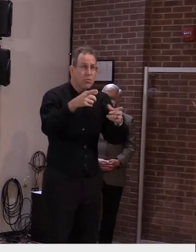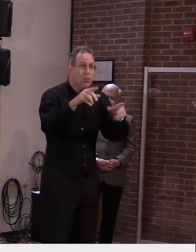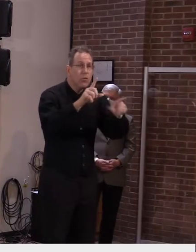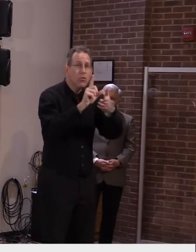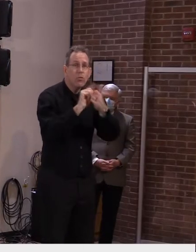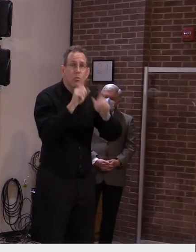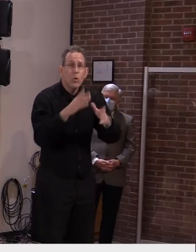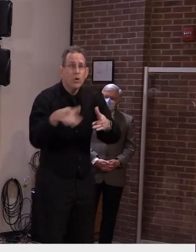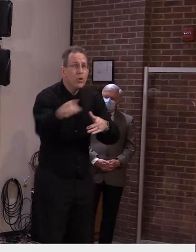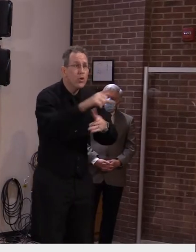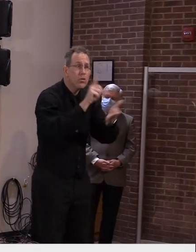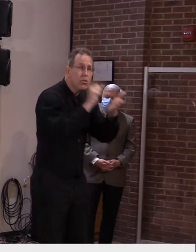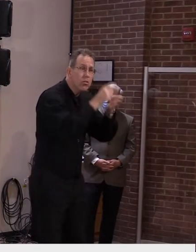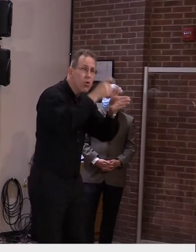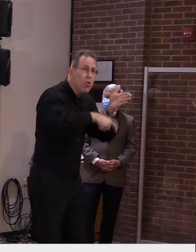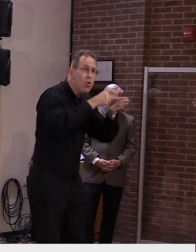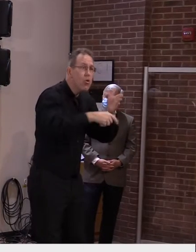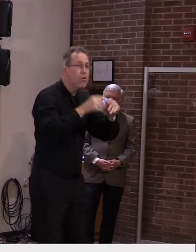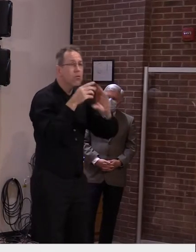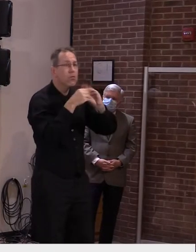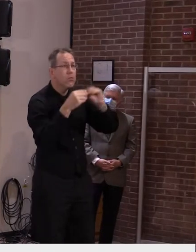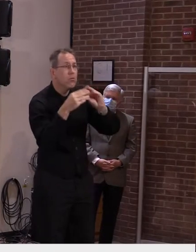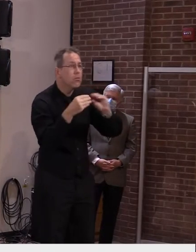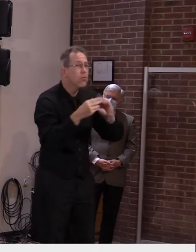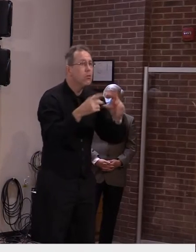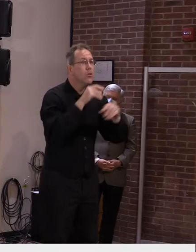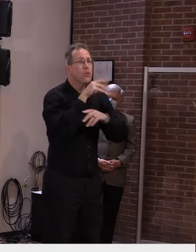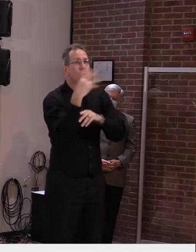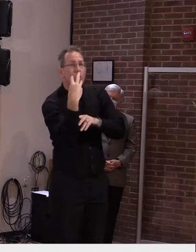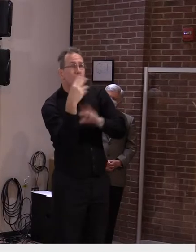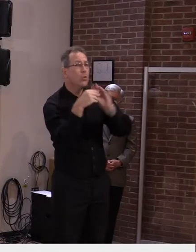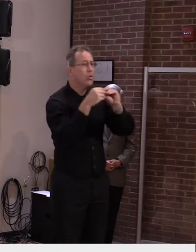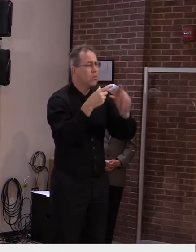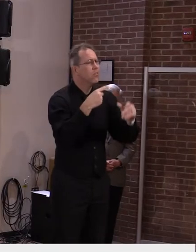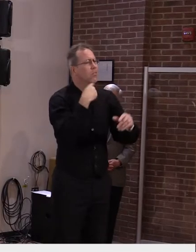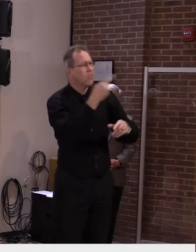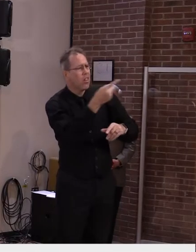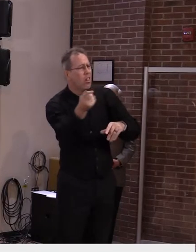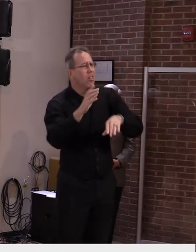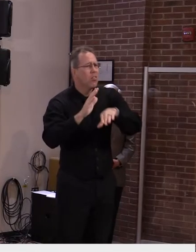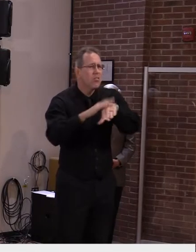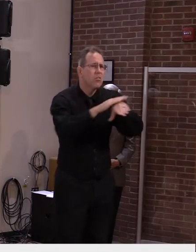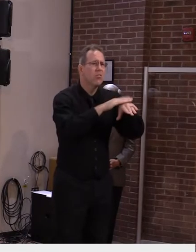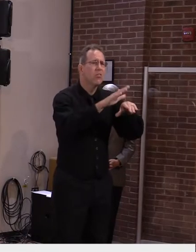masks while indoors in public places, that would be helpful.